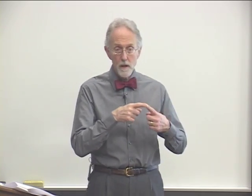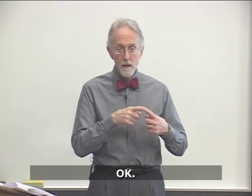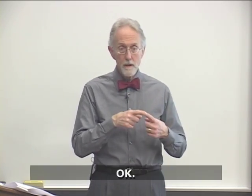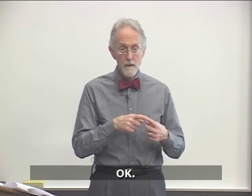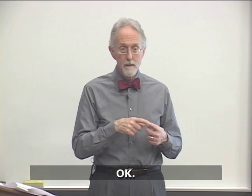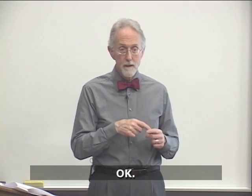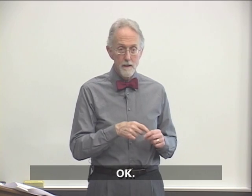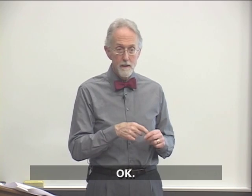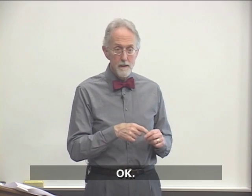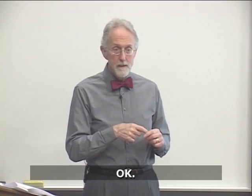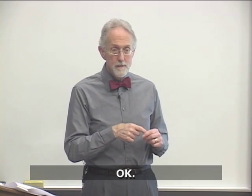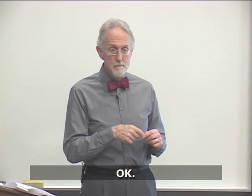Okay.